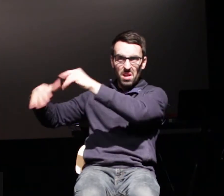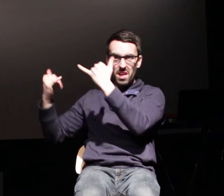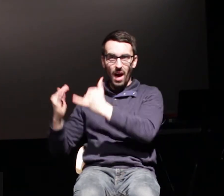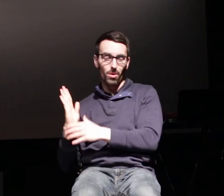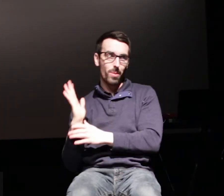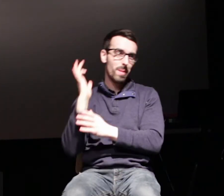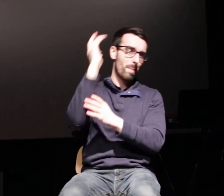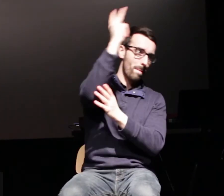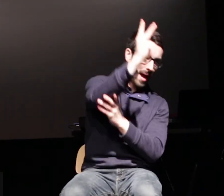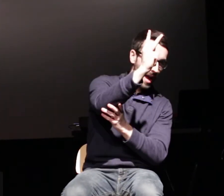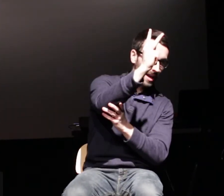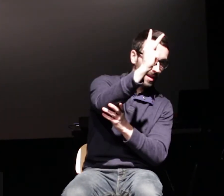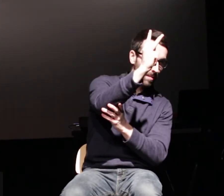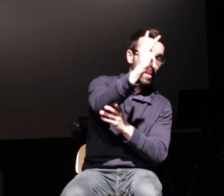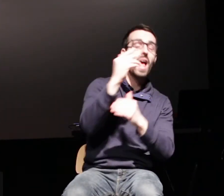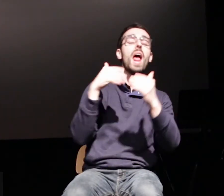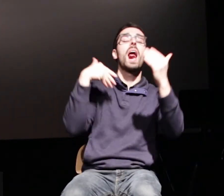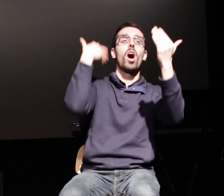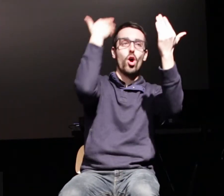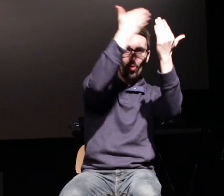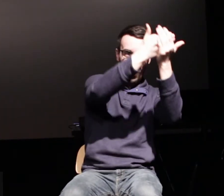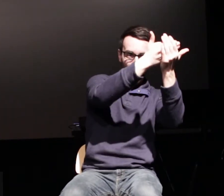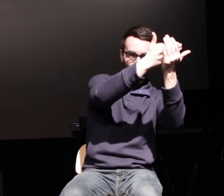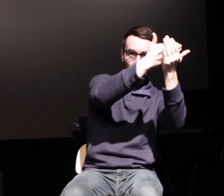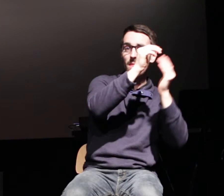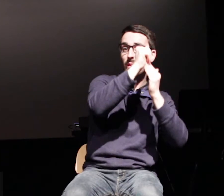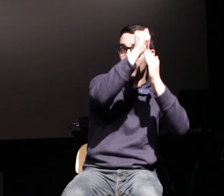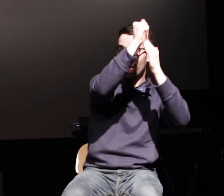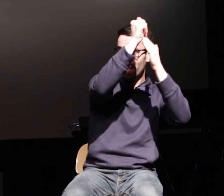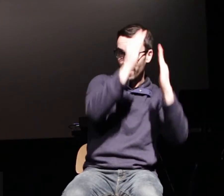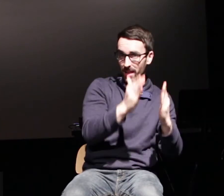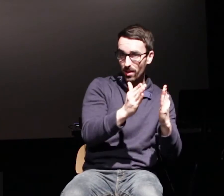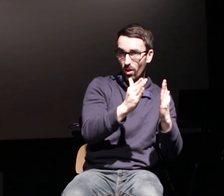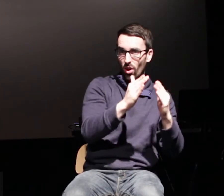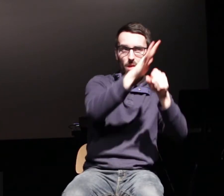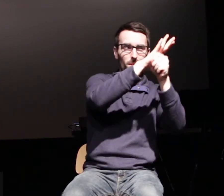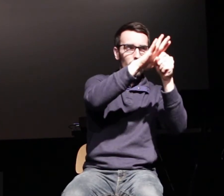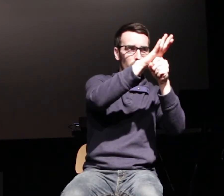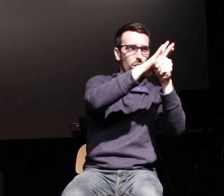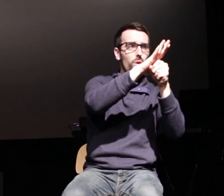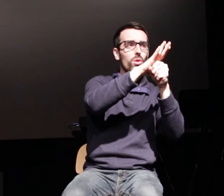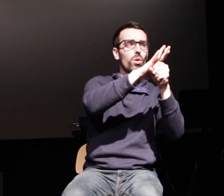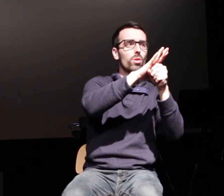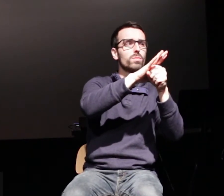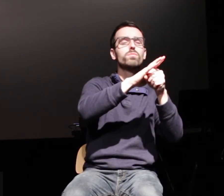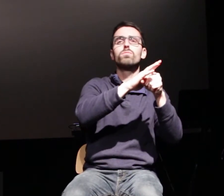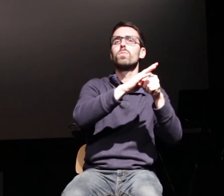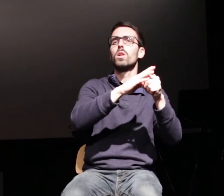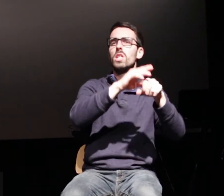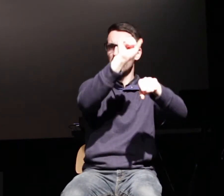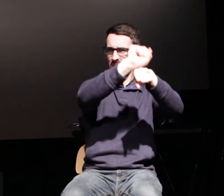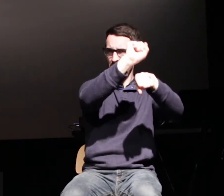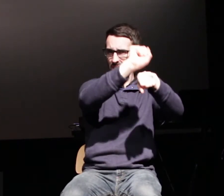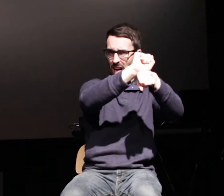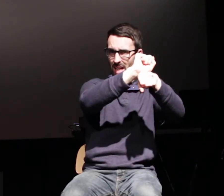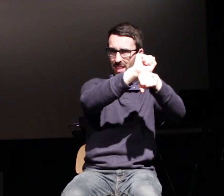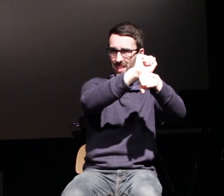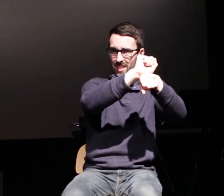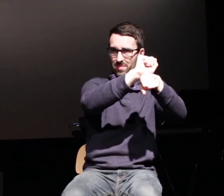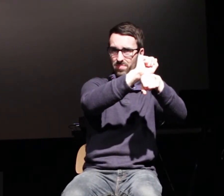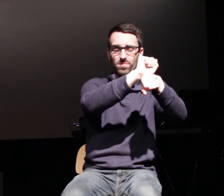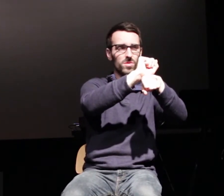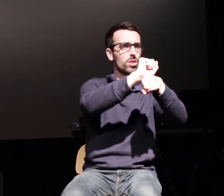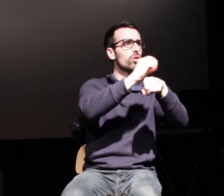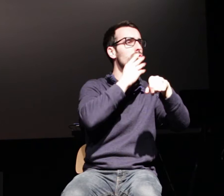local synagogue, whose name was Jairus, arrived. When he saw Jesus, he fell at his feet, pleading fervently with